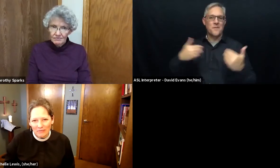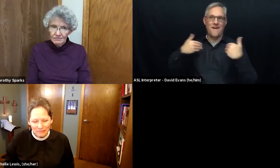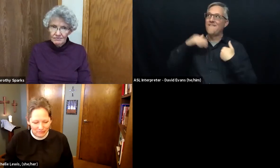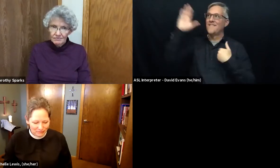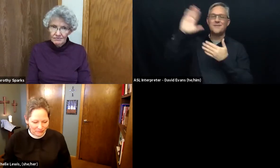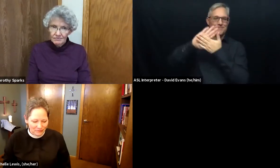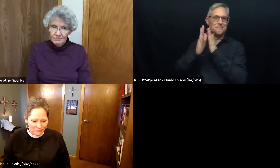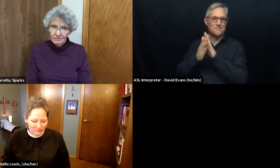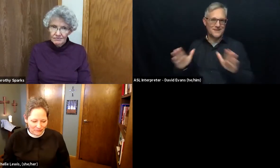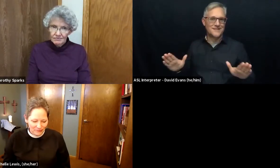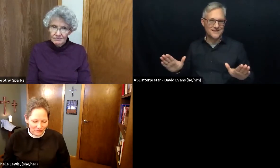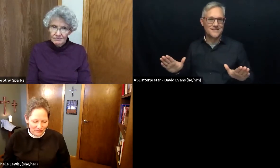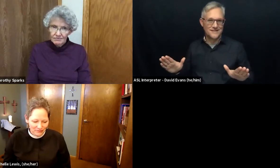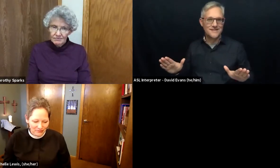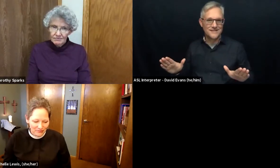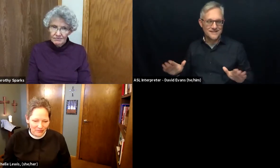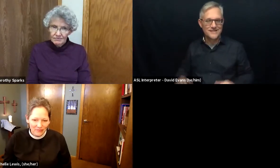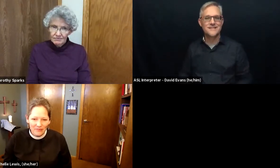God.